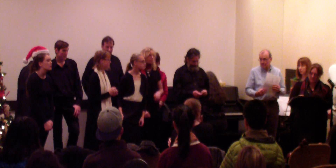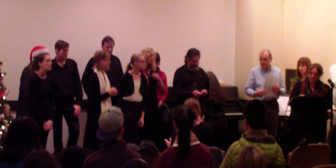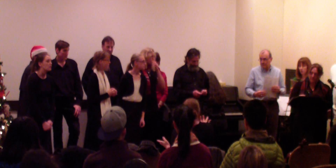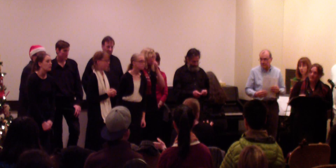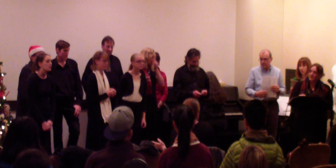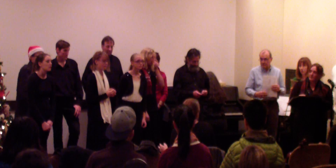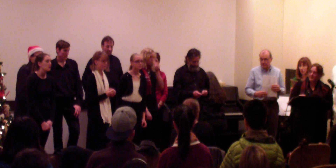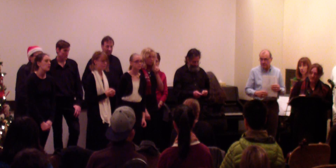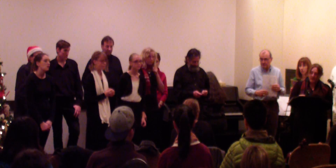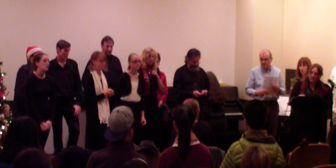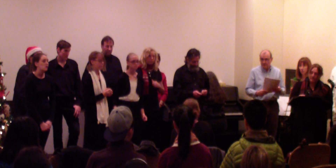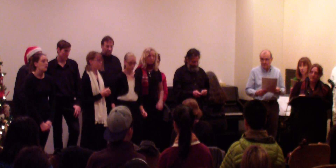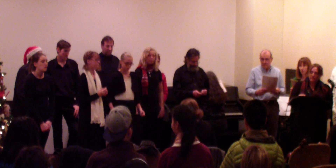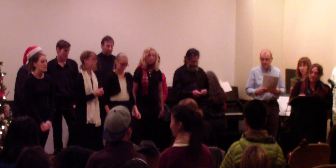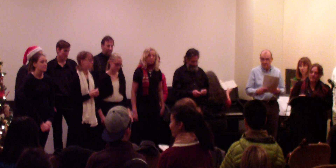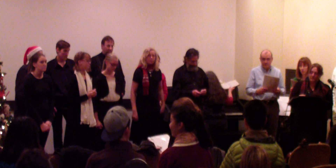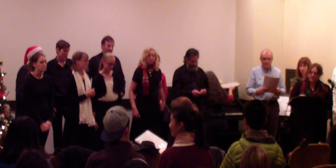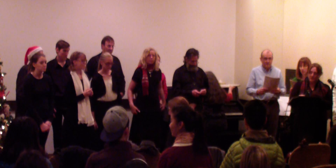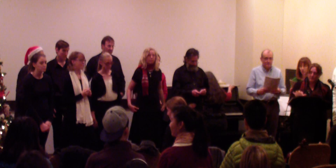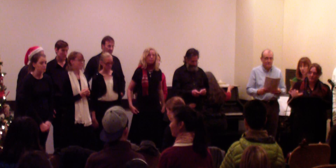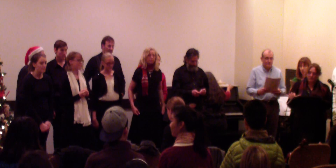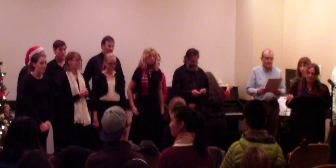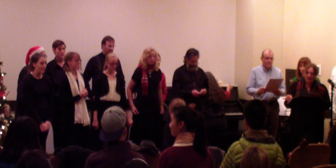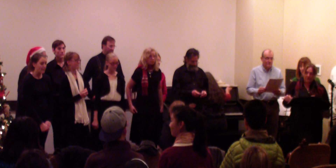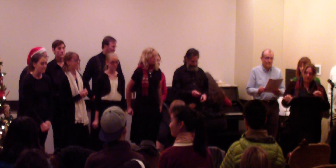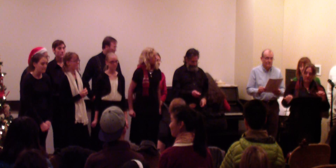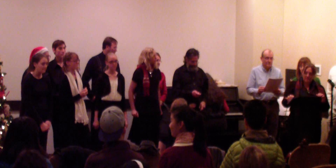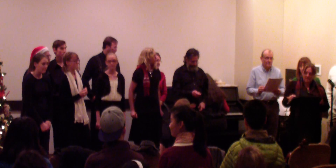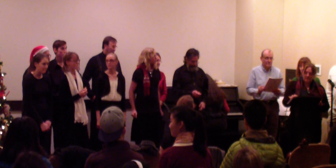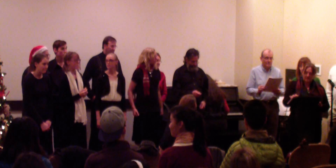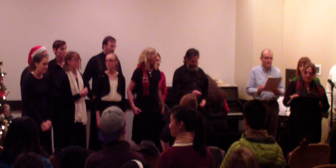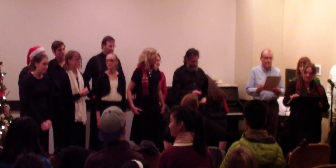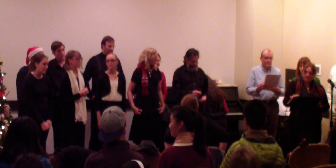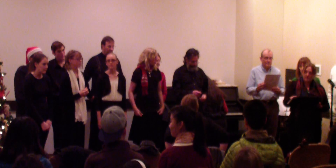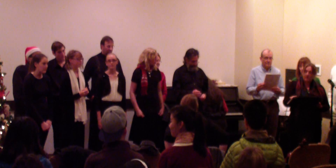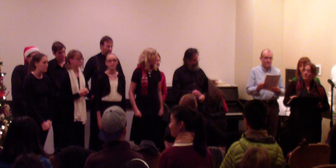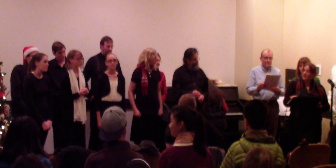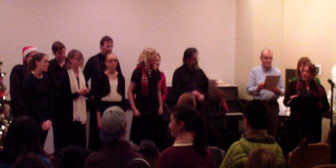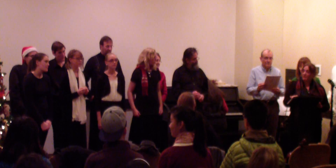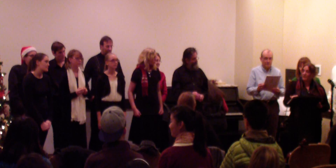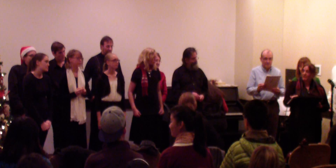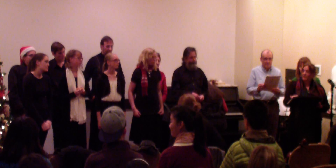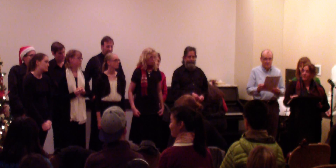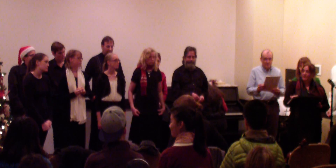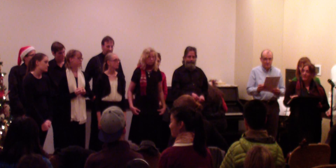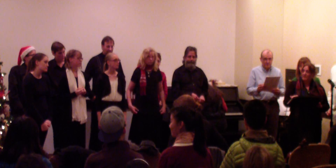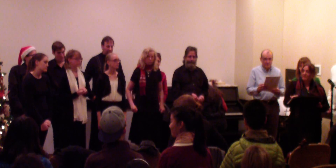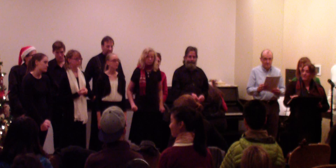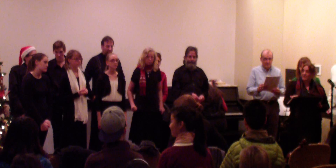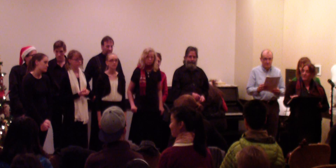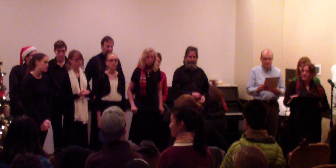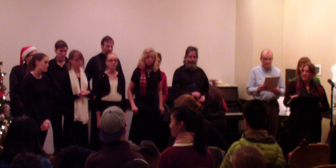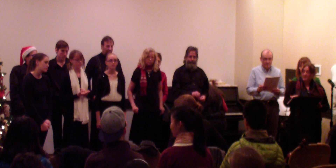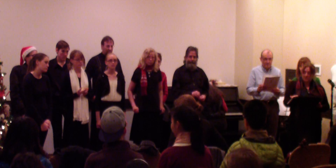Let's do Christmas bells next. Yeah, well, let's do Christmas bells first. Okay, we'll do Christmas bells, and then, oh, come all you faithful, everyone's doing right?